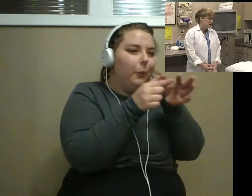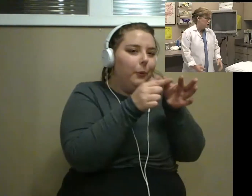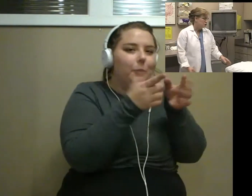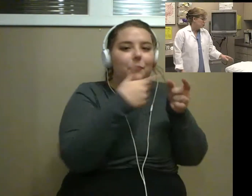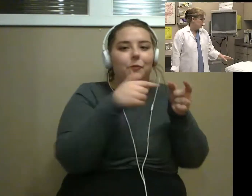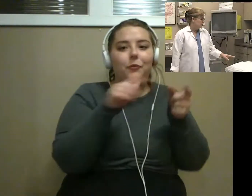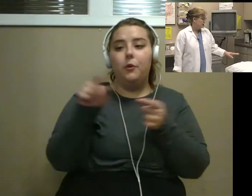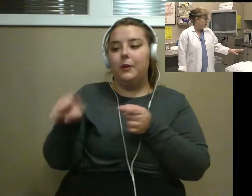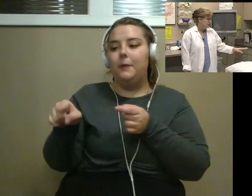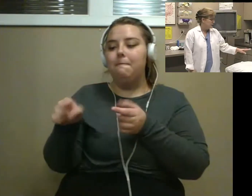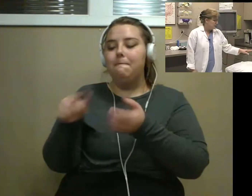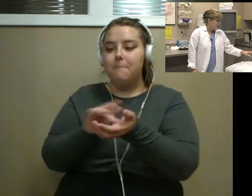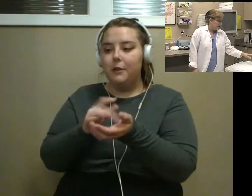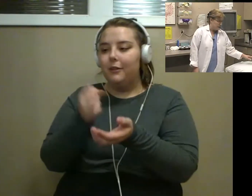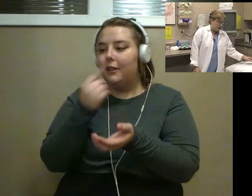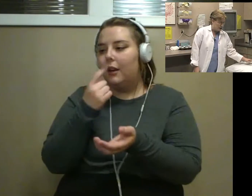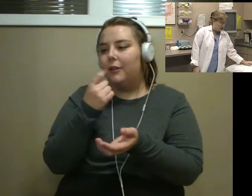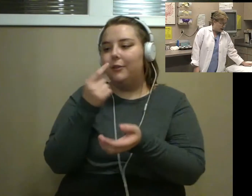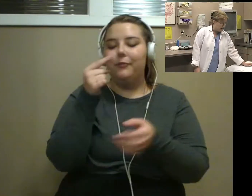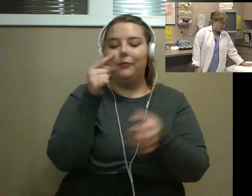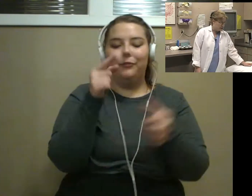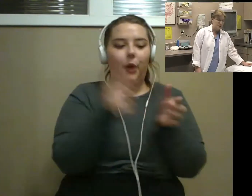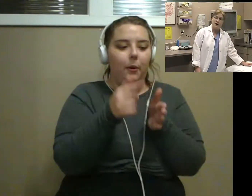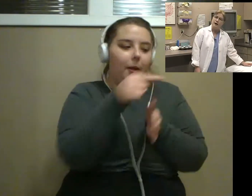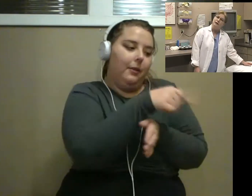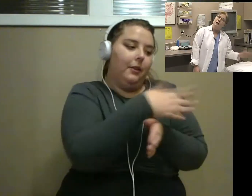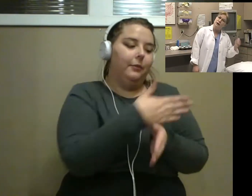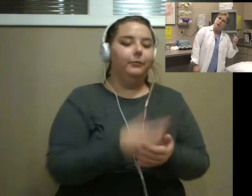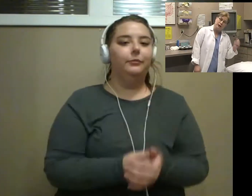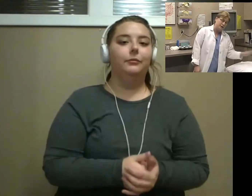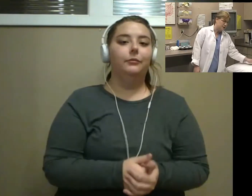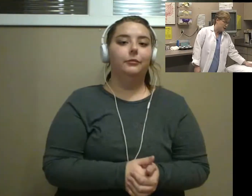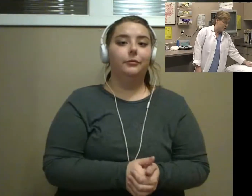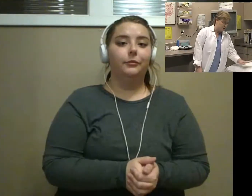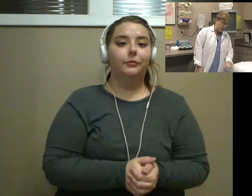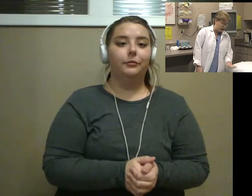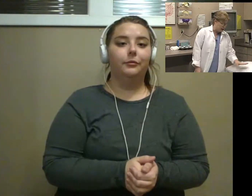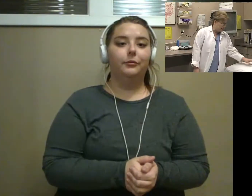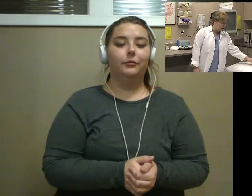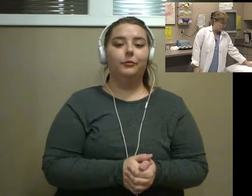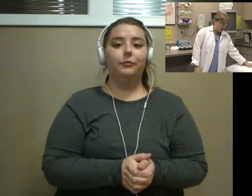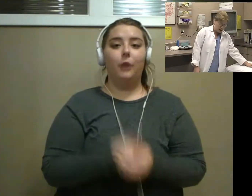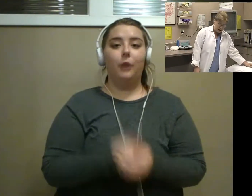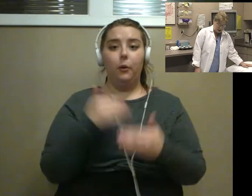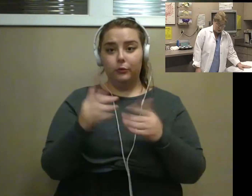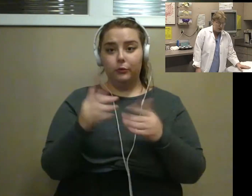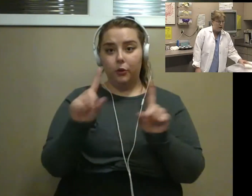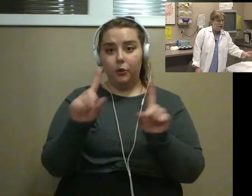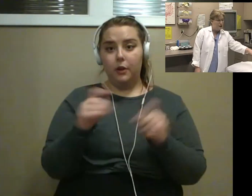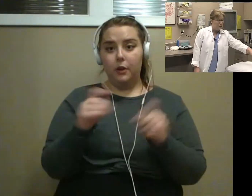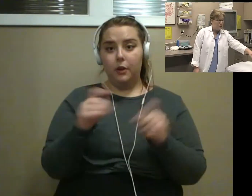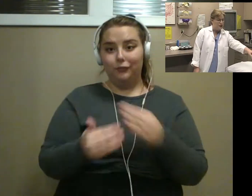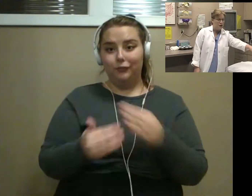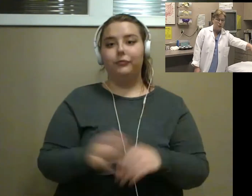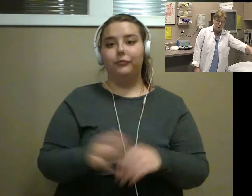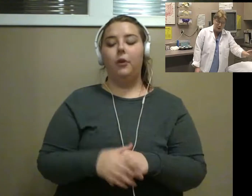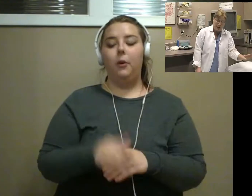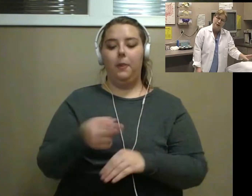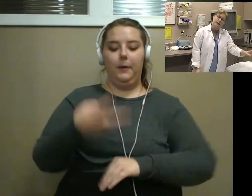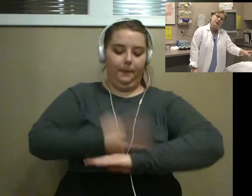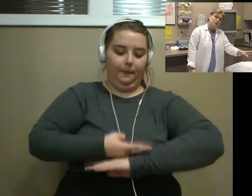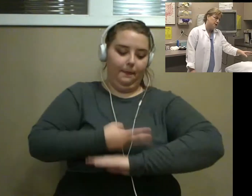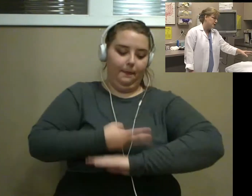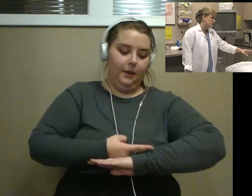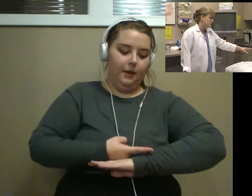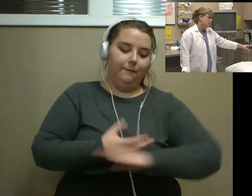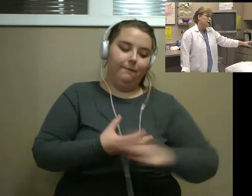this procedure, you'll be lying on the left side, on your left side on a bed like this with your head on a pillow. The doctor will be